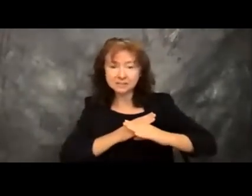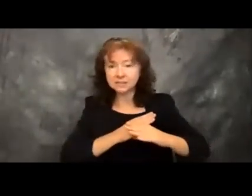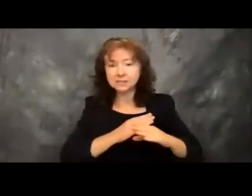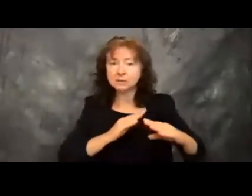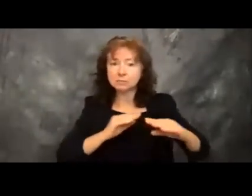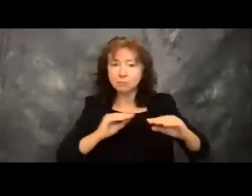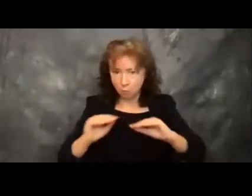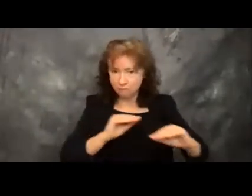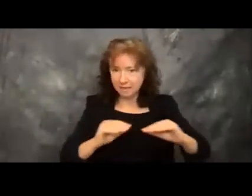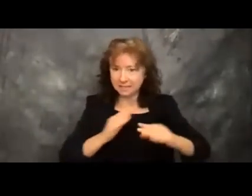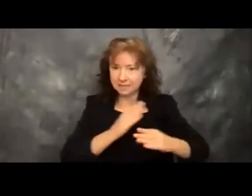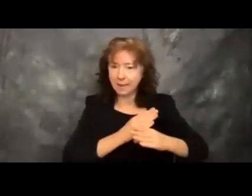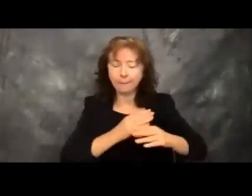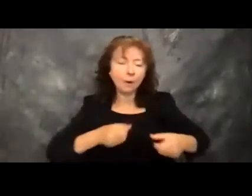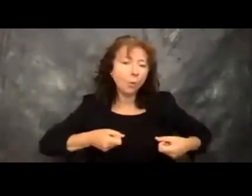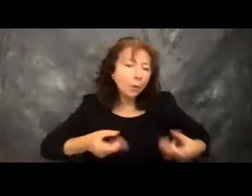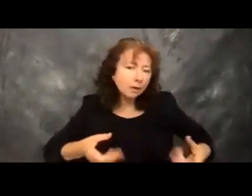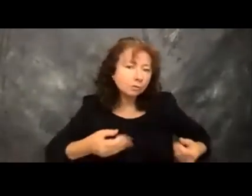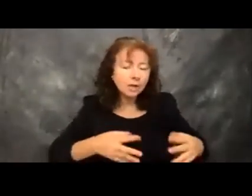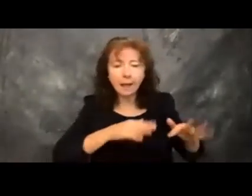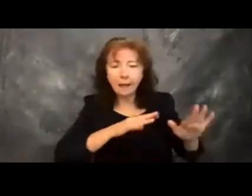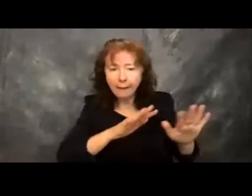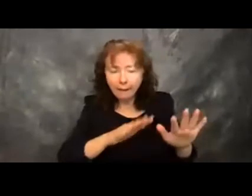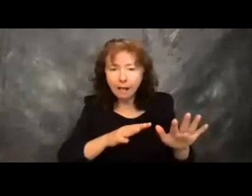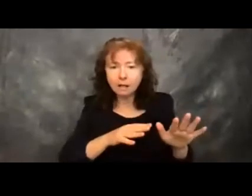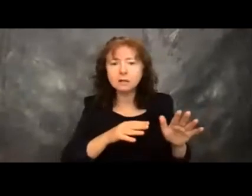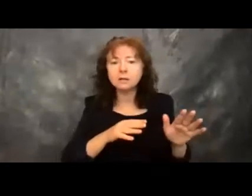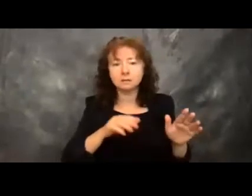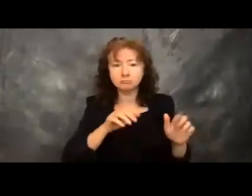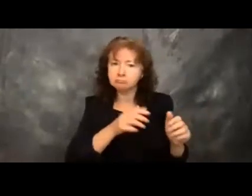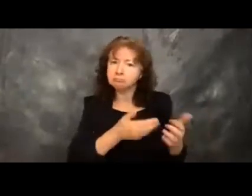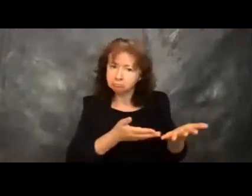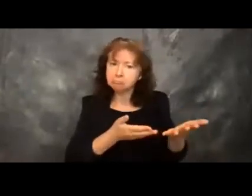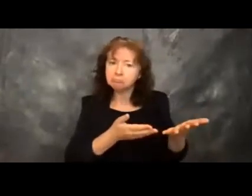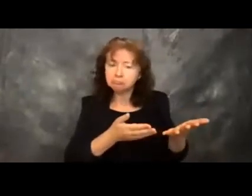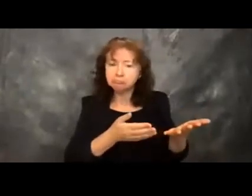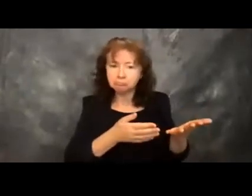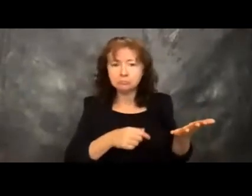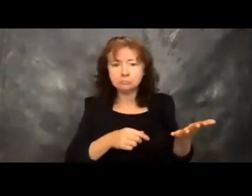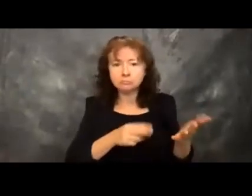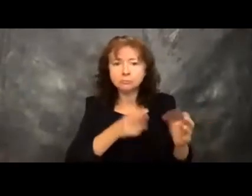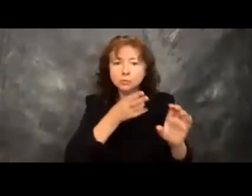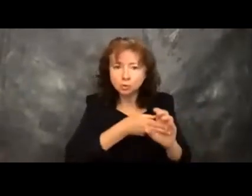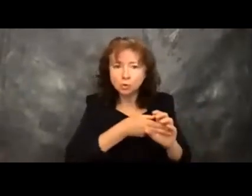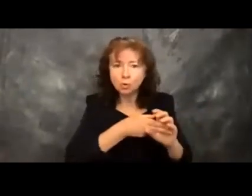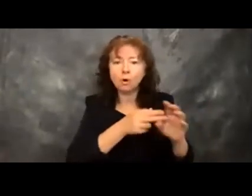other types of disabilities, so to say. And this is quite